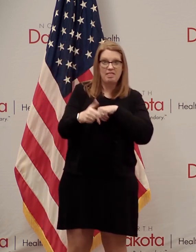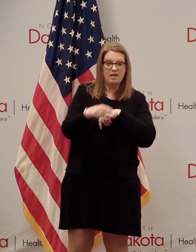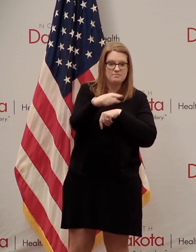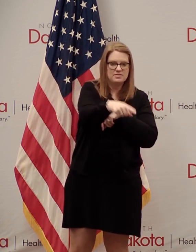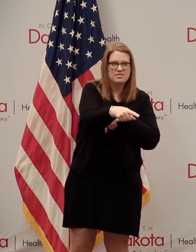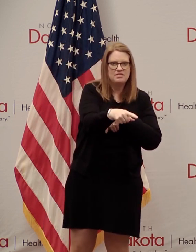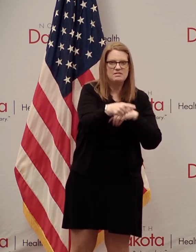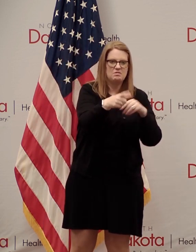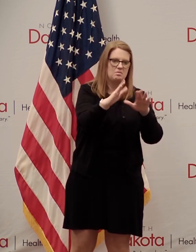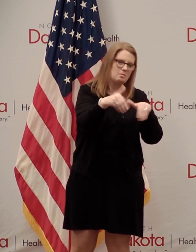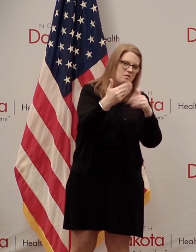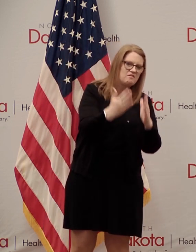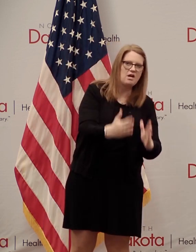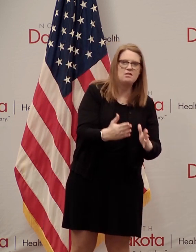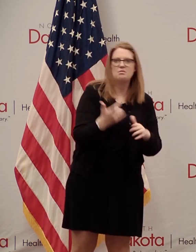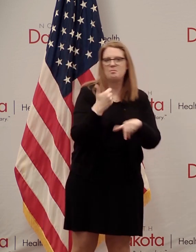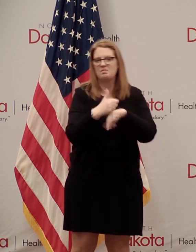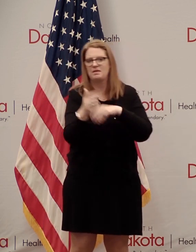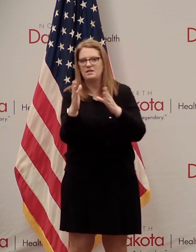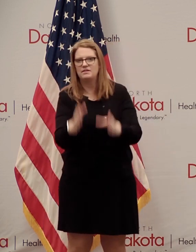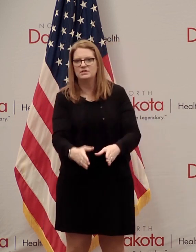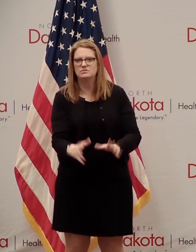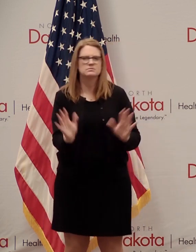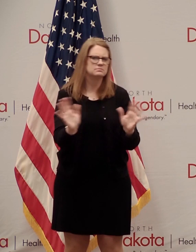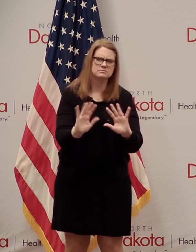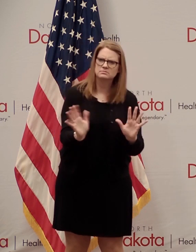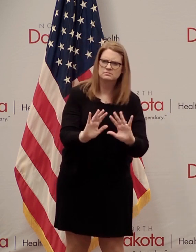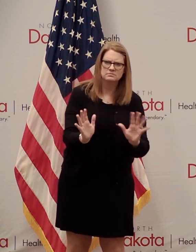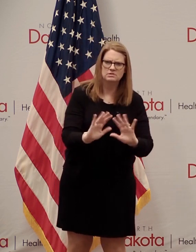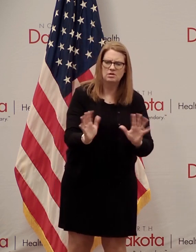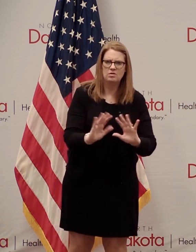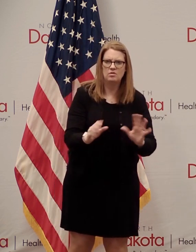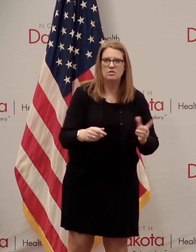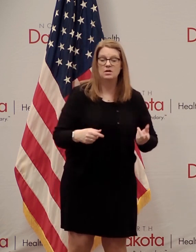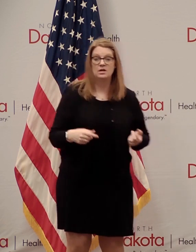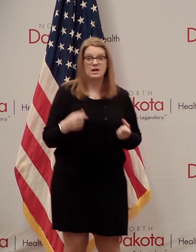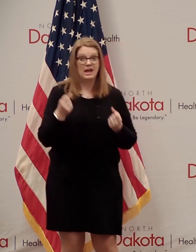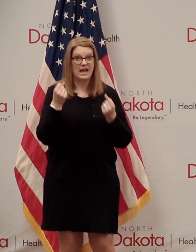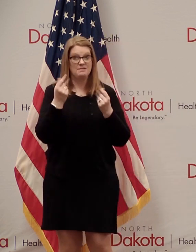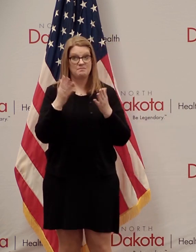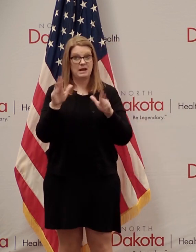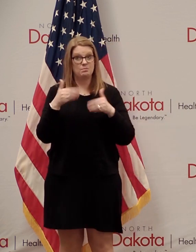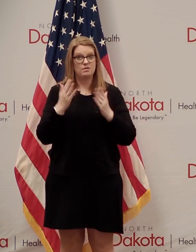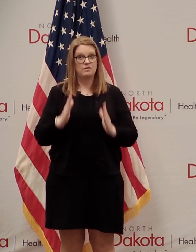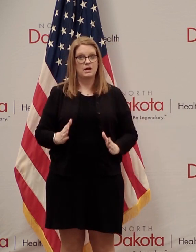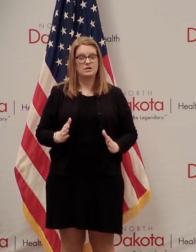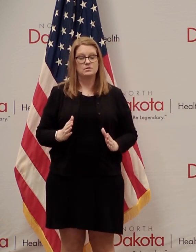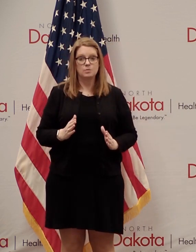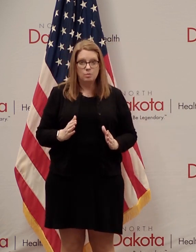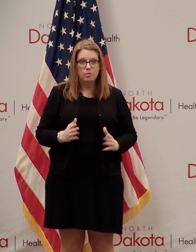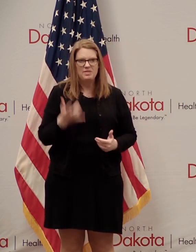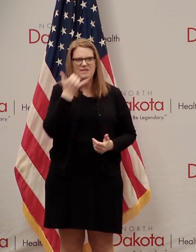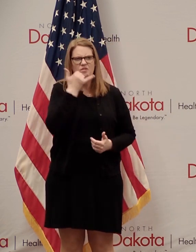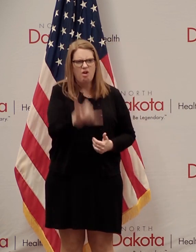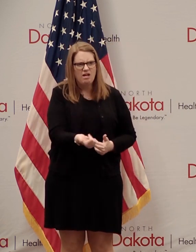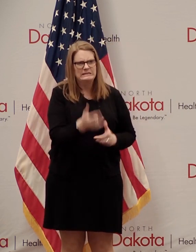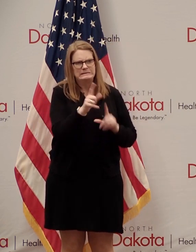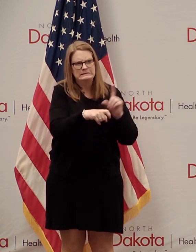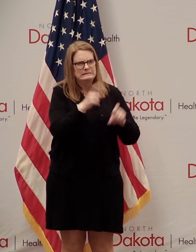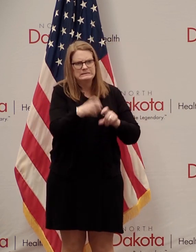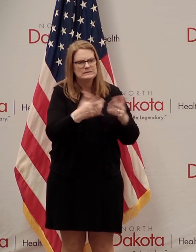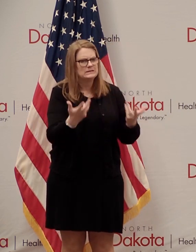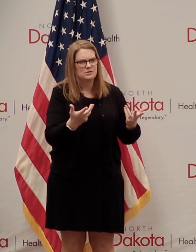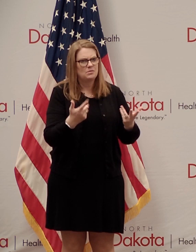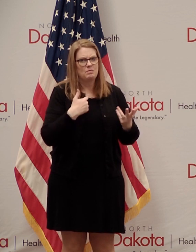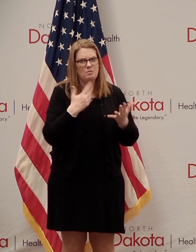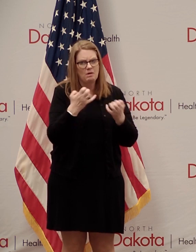or blame an individual for this. I've talked to a number of providers who really want to do what's best for their staff and, more importantly, those they care